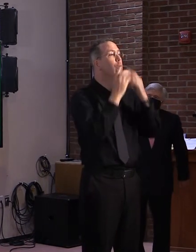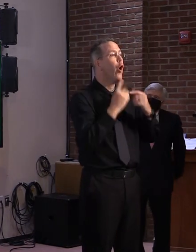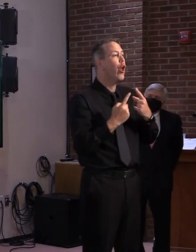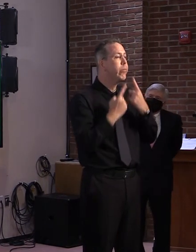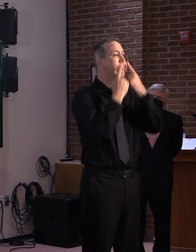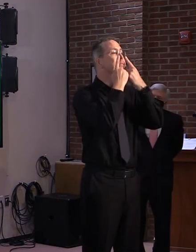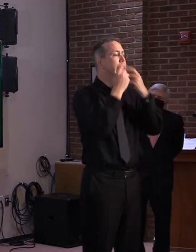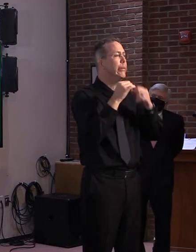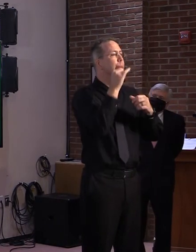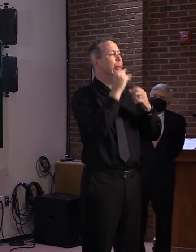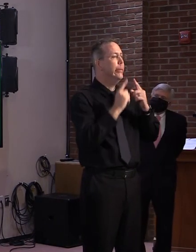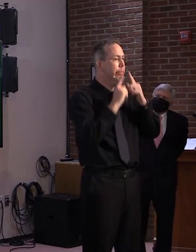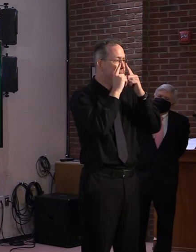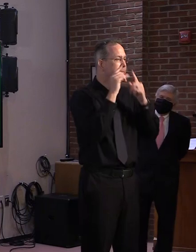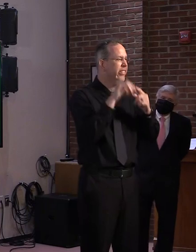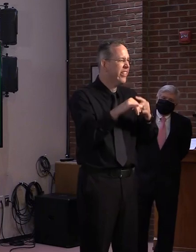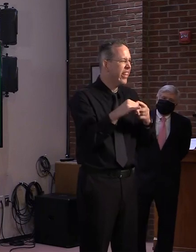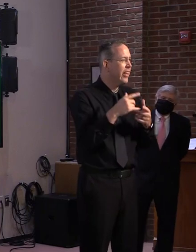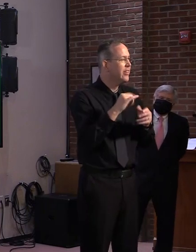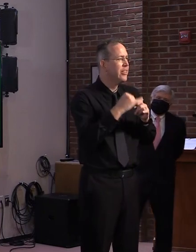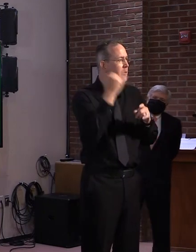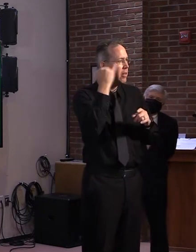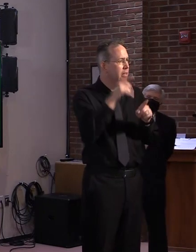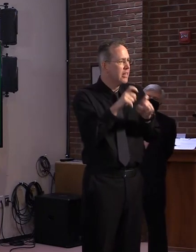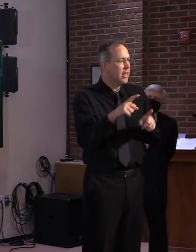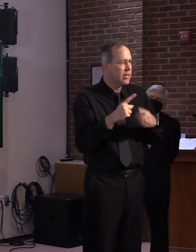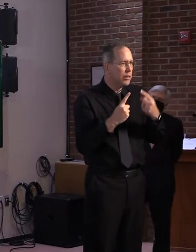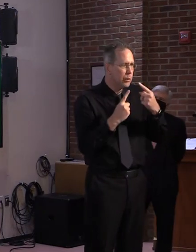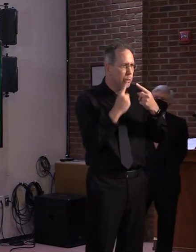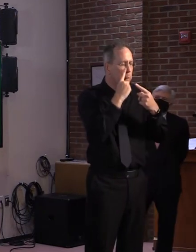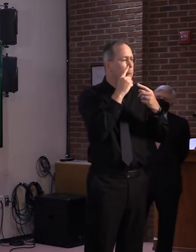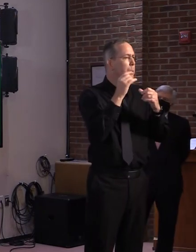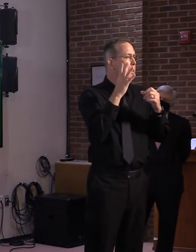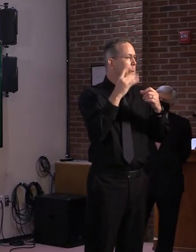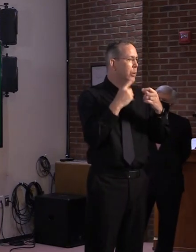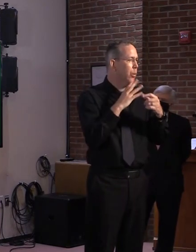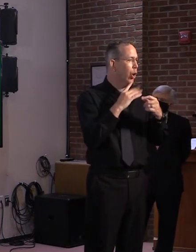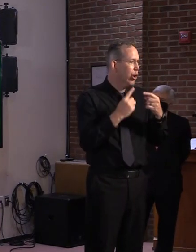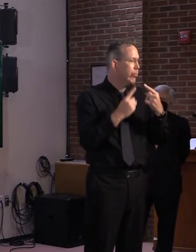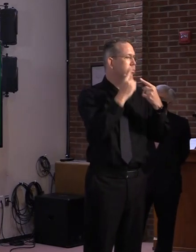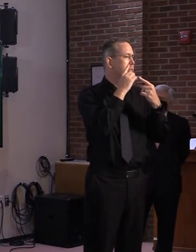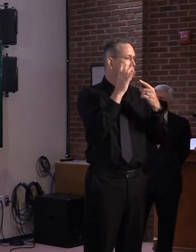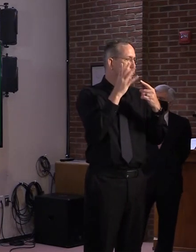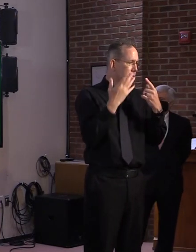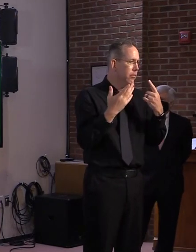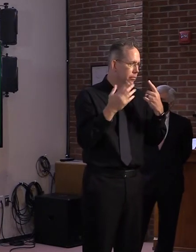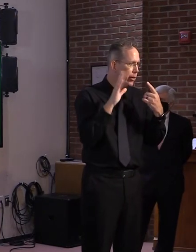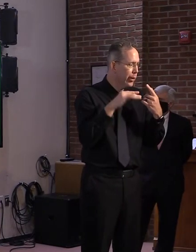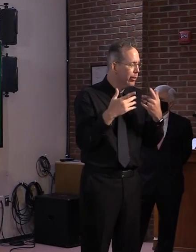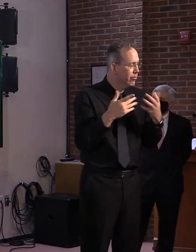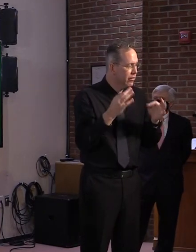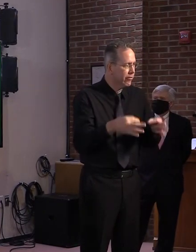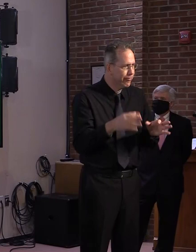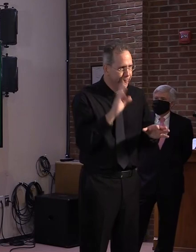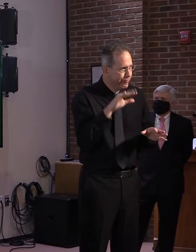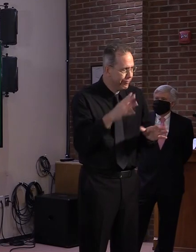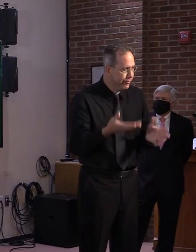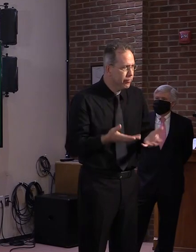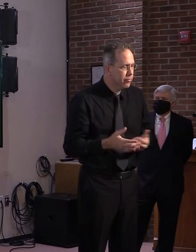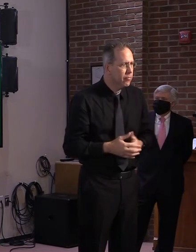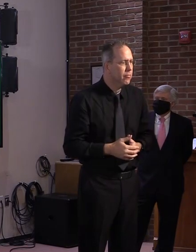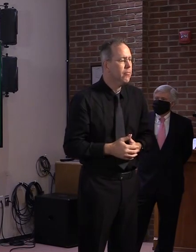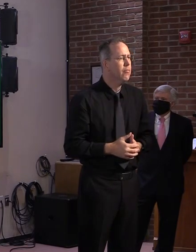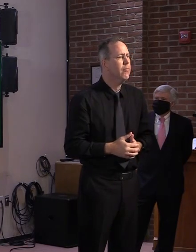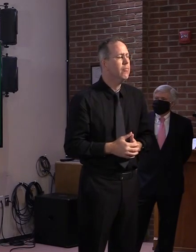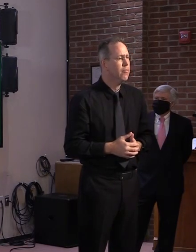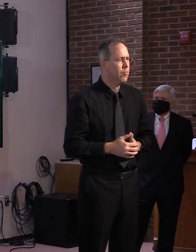is really stuck, the swab is stuck way in the back of your nose. So that